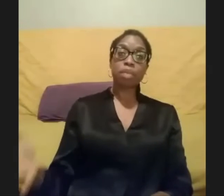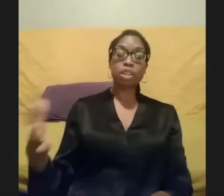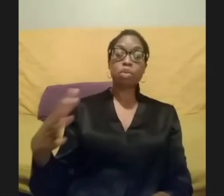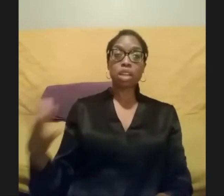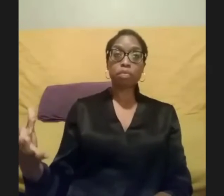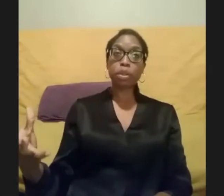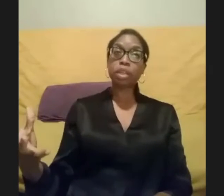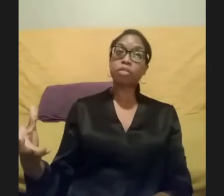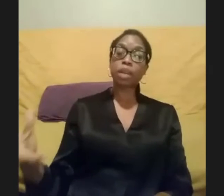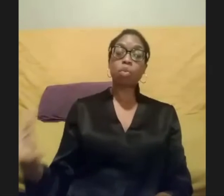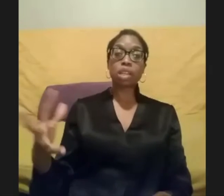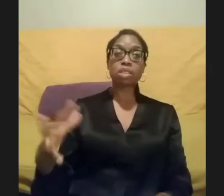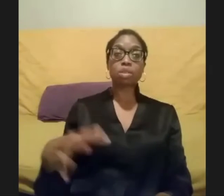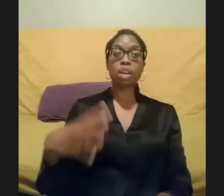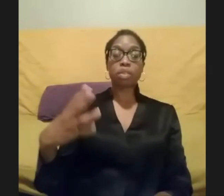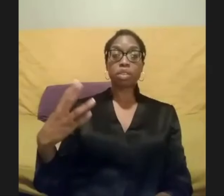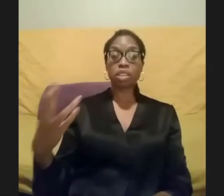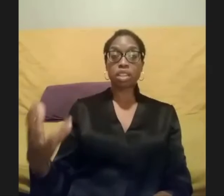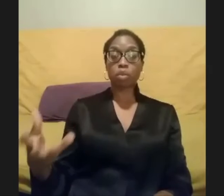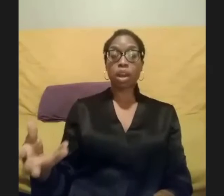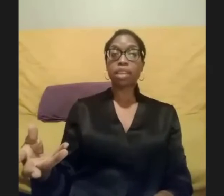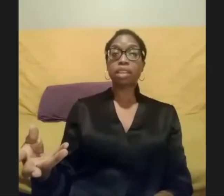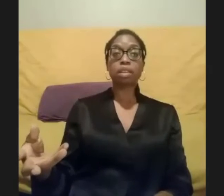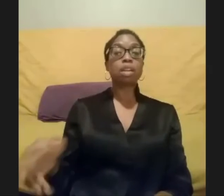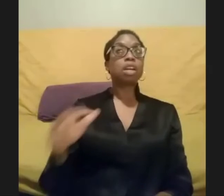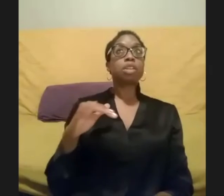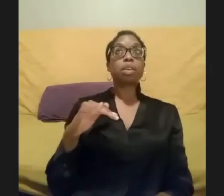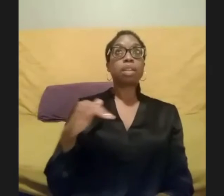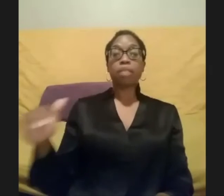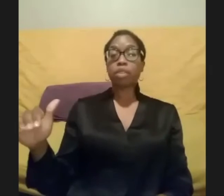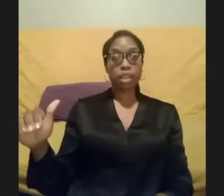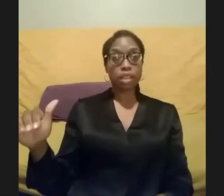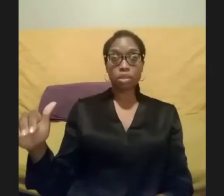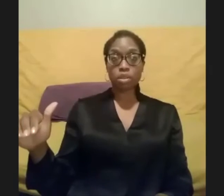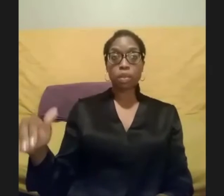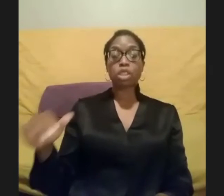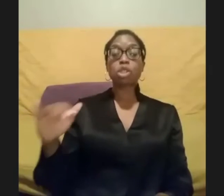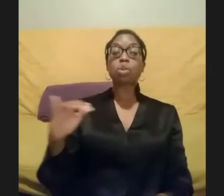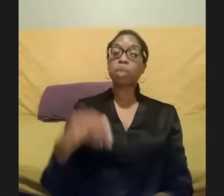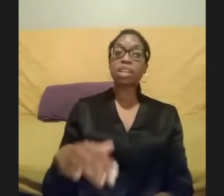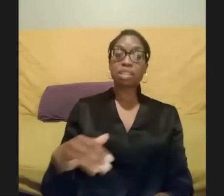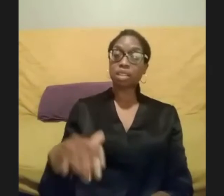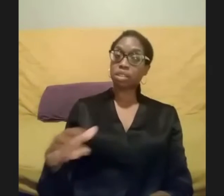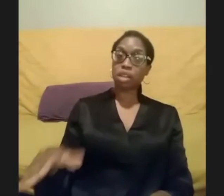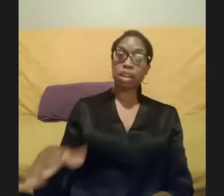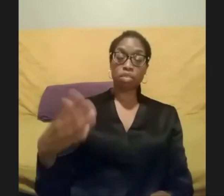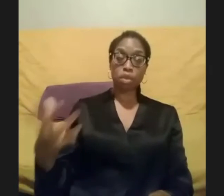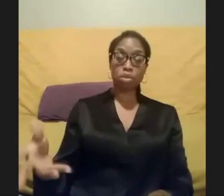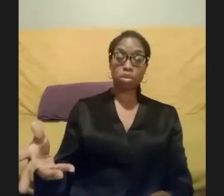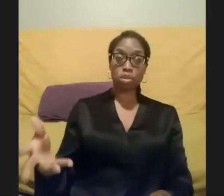know it was kind of brief, but I wanted to cover the things that I thought were high yield. There are a lot of other cancers, but the screening is not standardized for most of those that